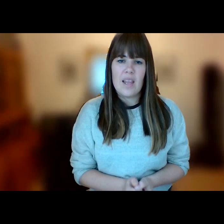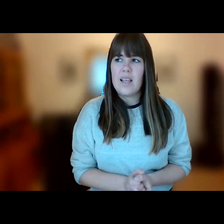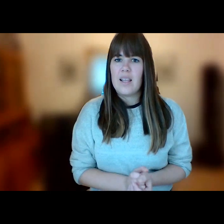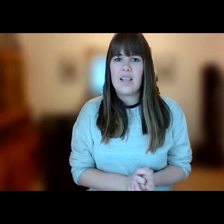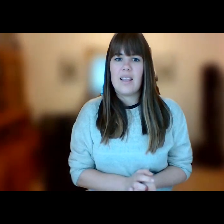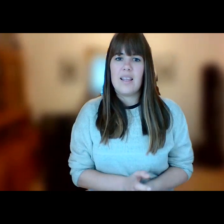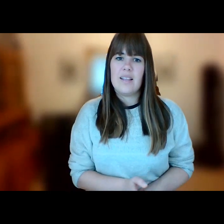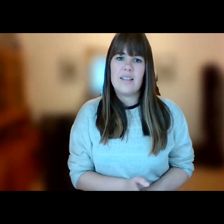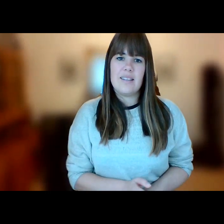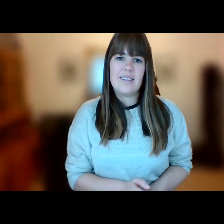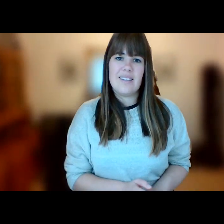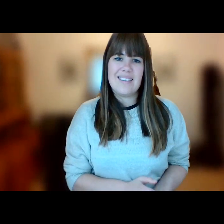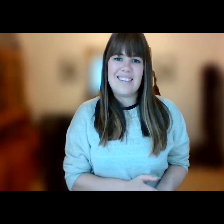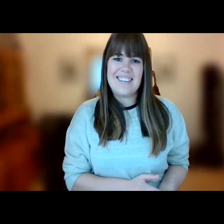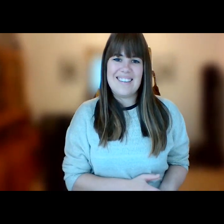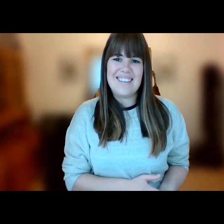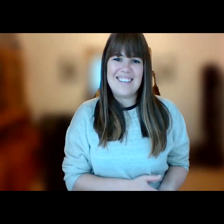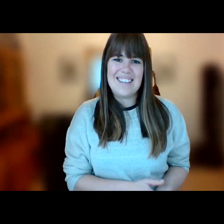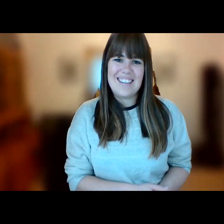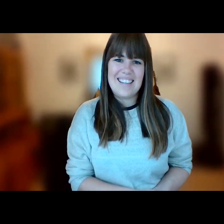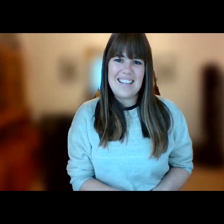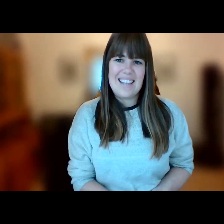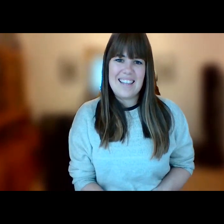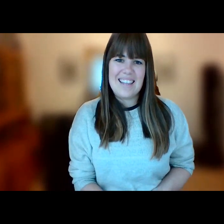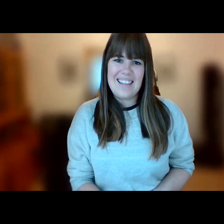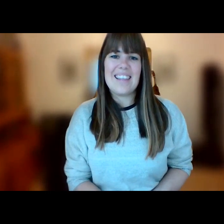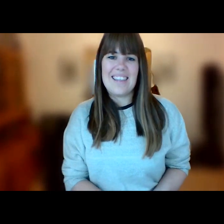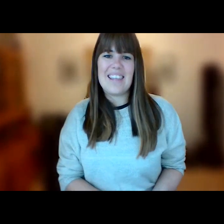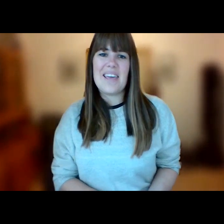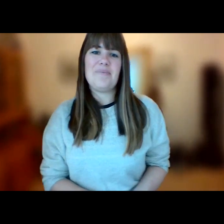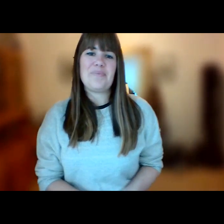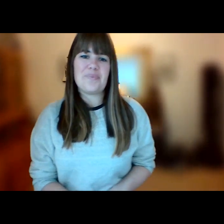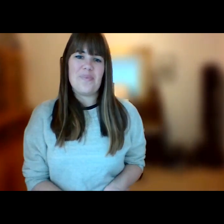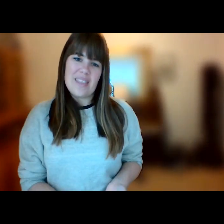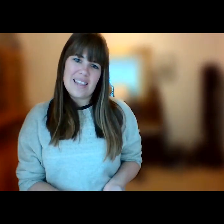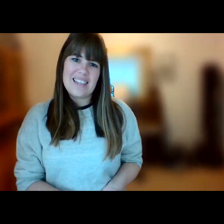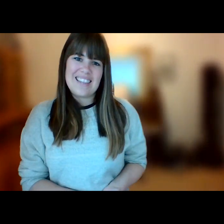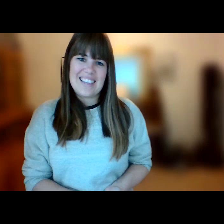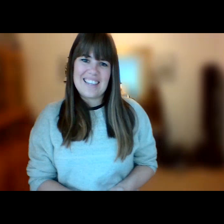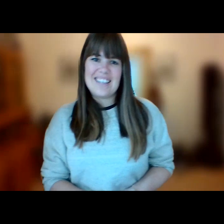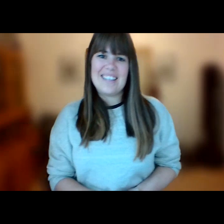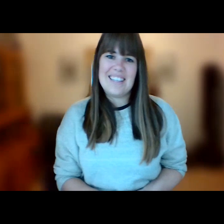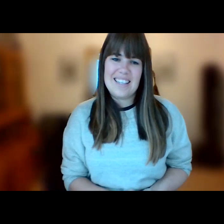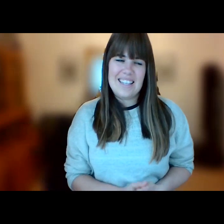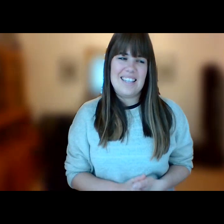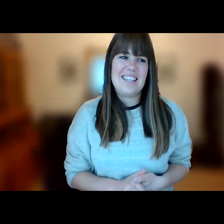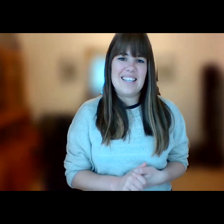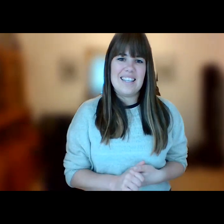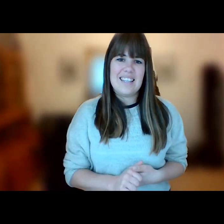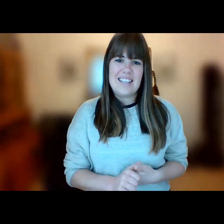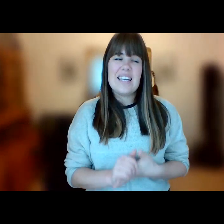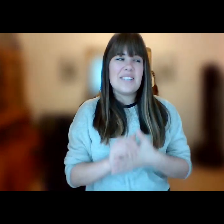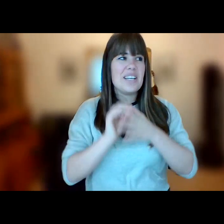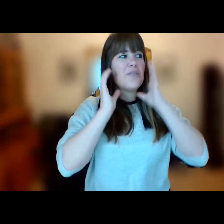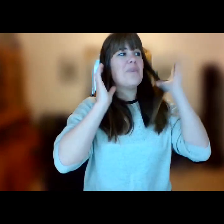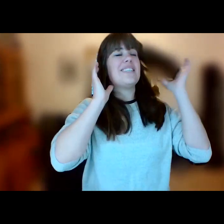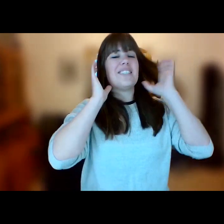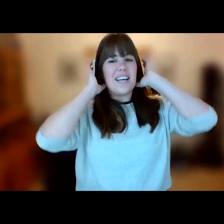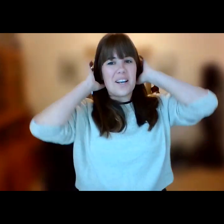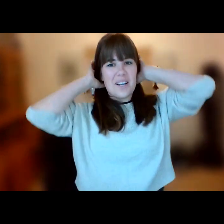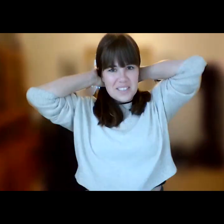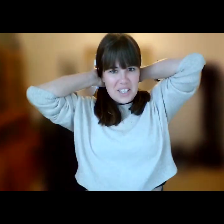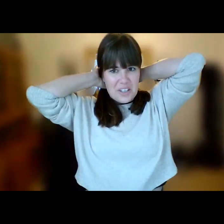are really inspired by your talk today and think, right, I really want to do something about this, and we'll embed that into how we work on our day-to-day? Yeah, definitely. It's